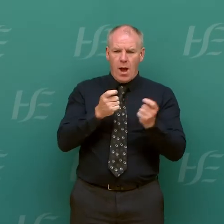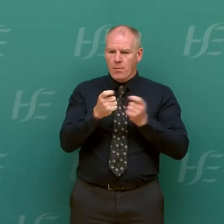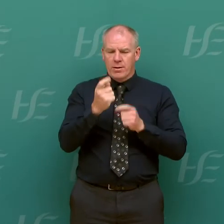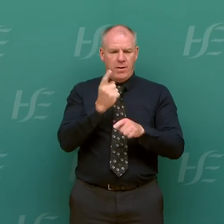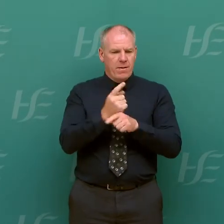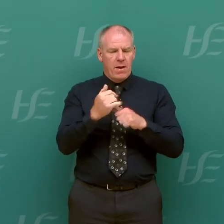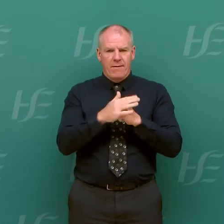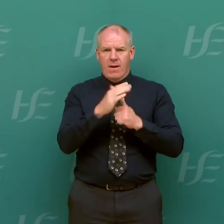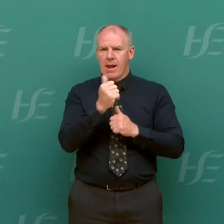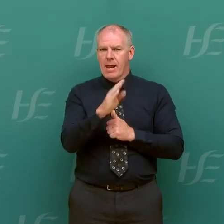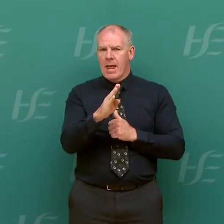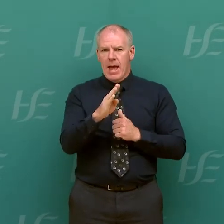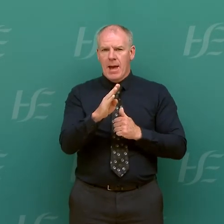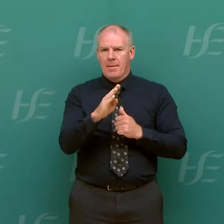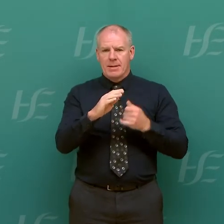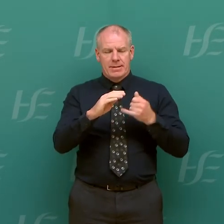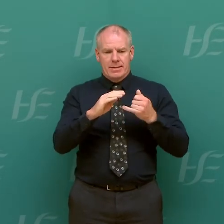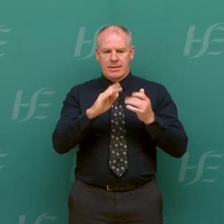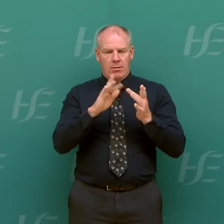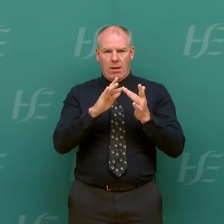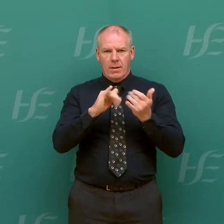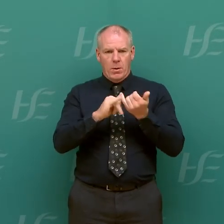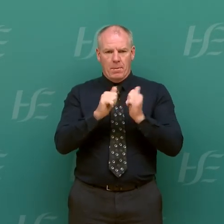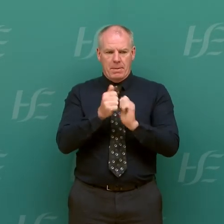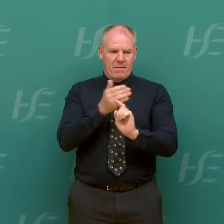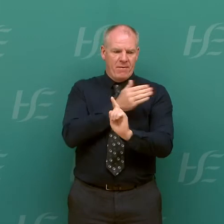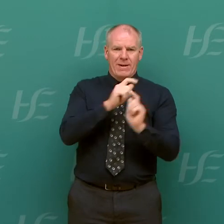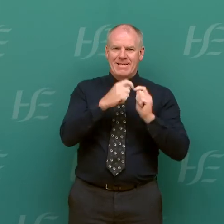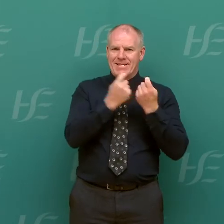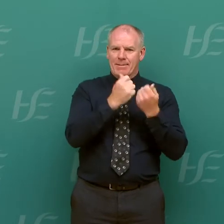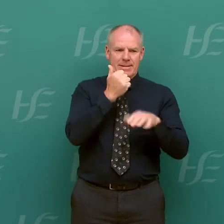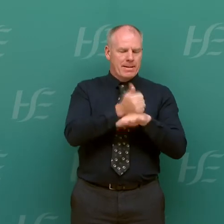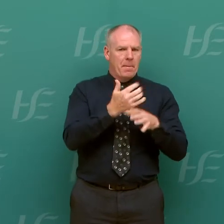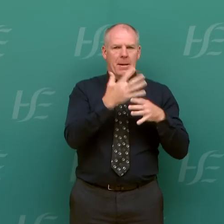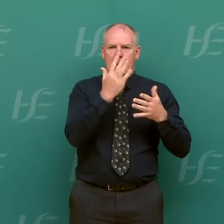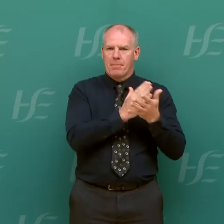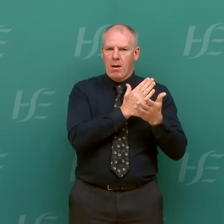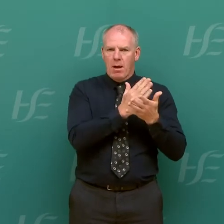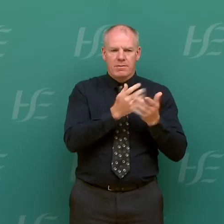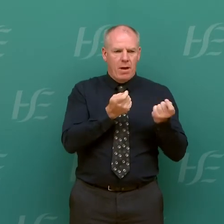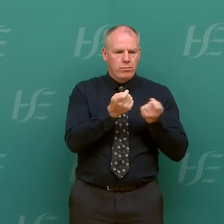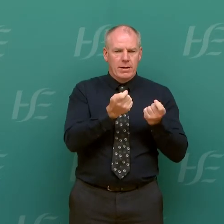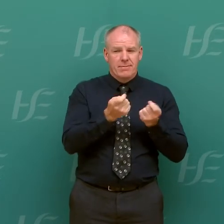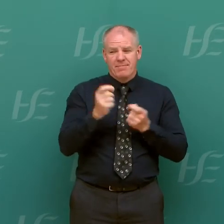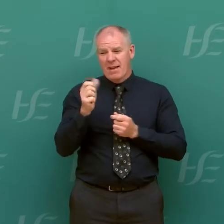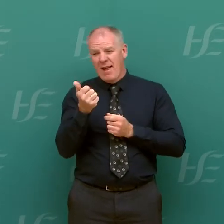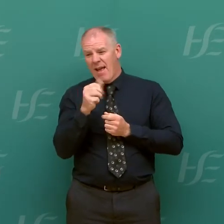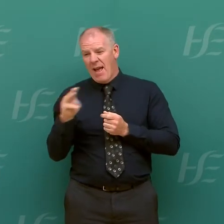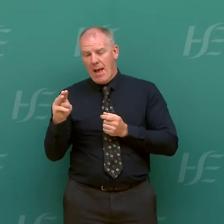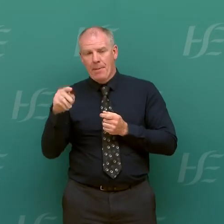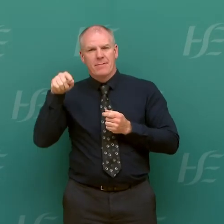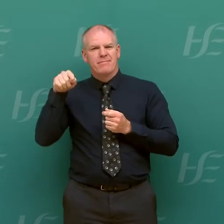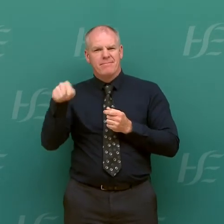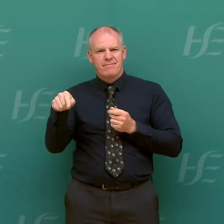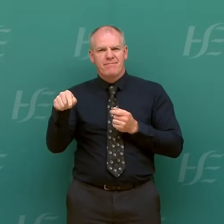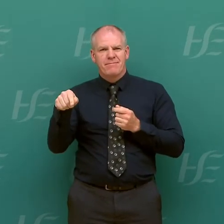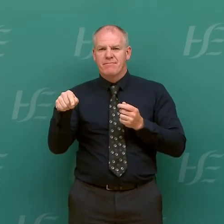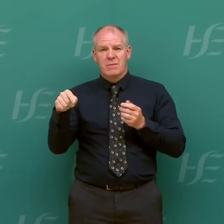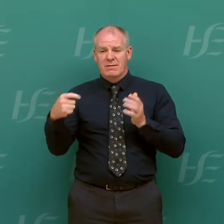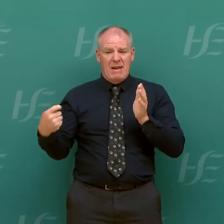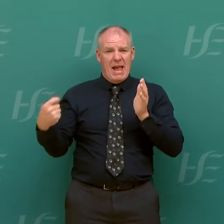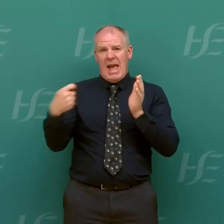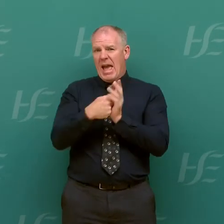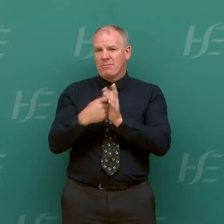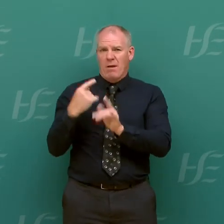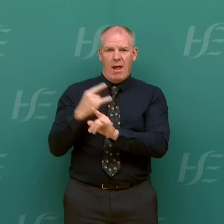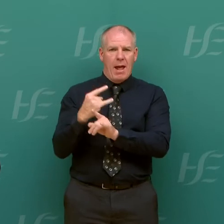testing and our contact tracing teams. That's the significant operation. The app we have always seen as a further enabler,